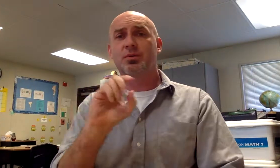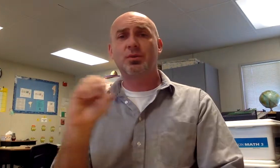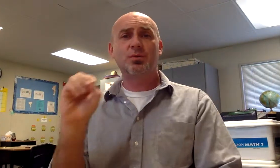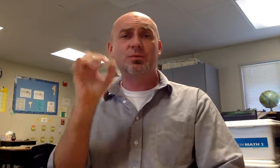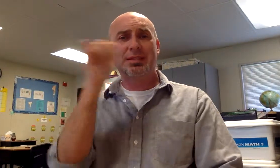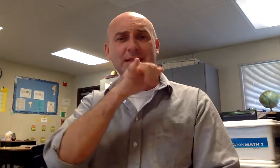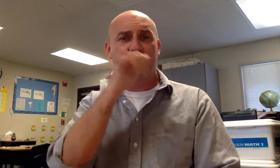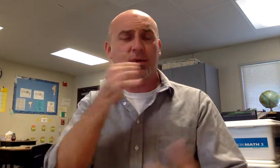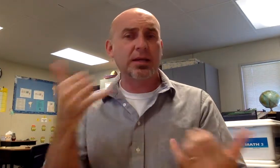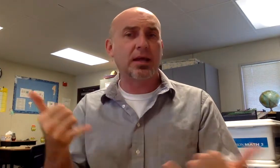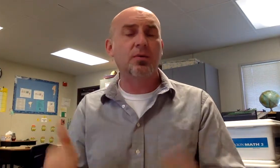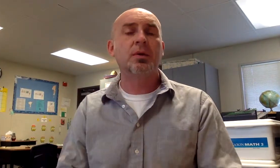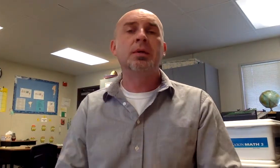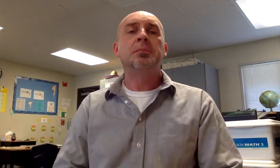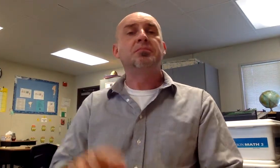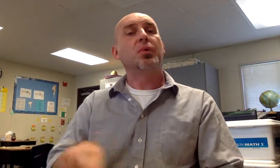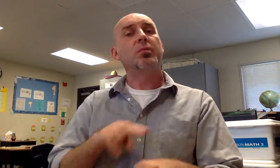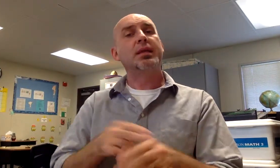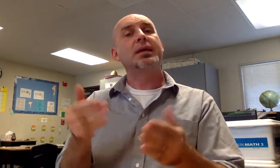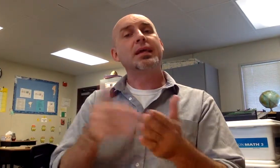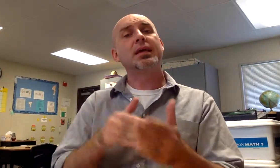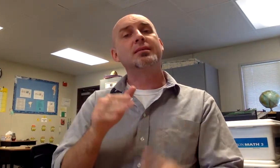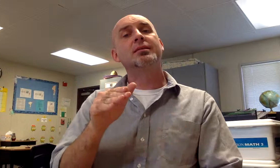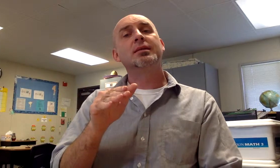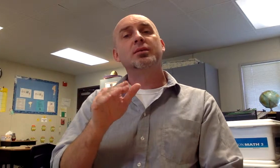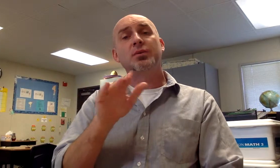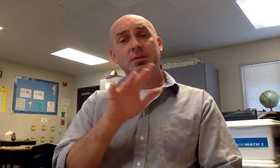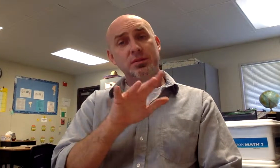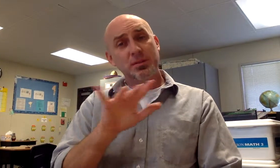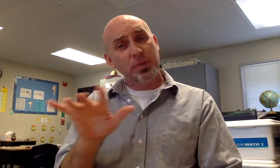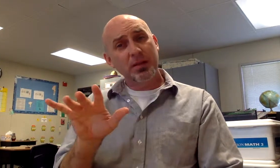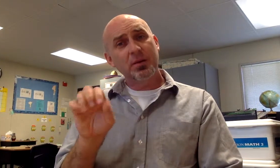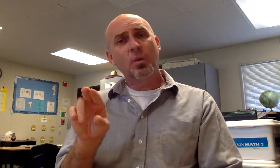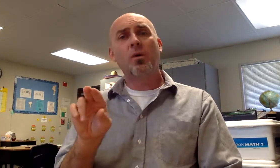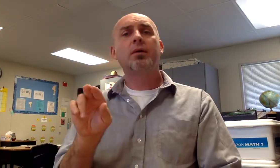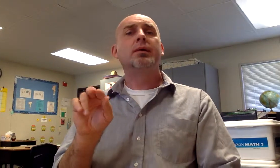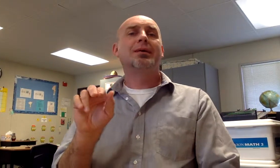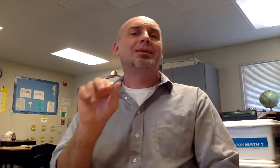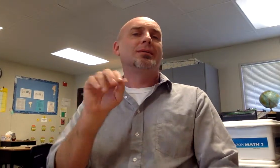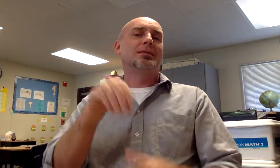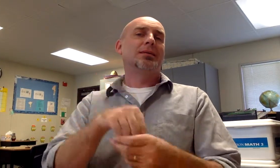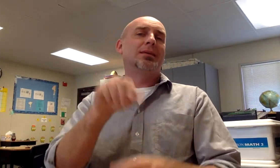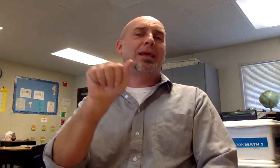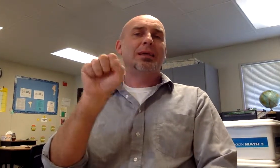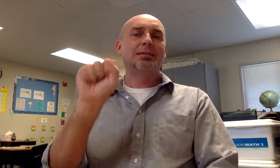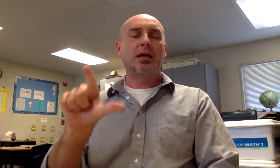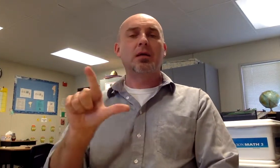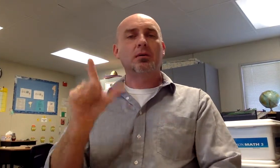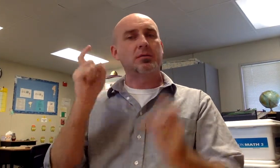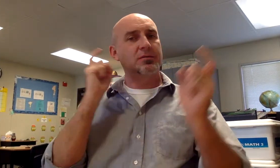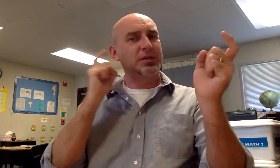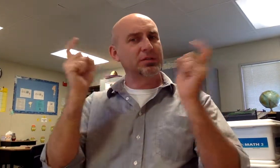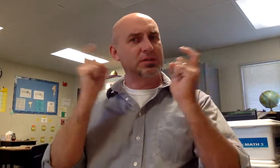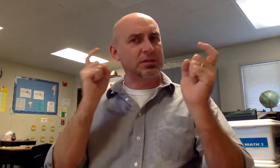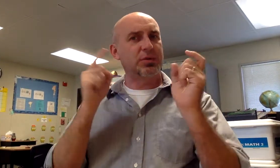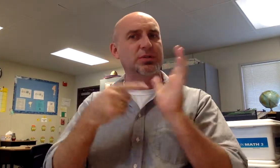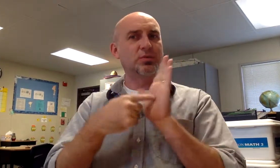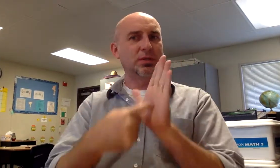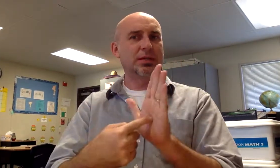too silly right now. Normally, again, you can either spell it, or in ASL, your facial expression really kind